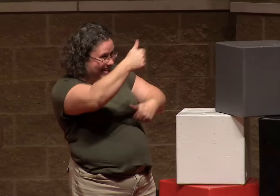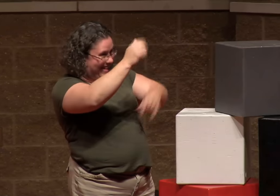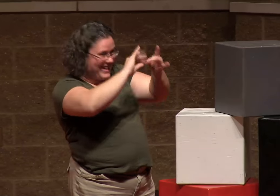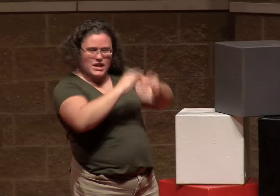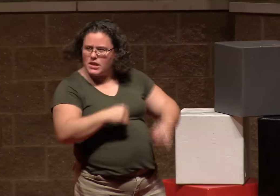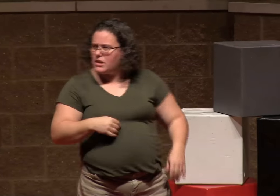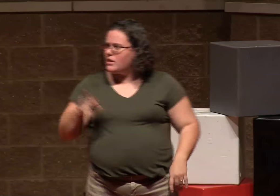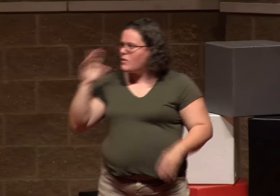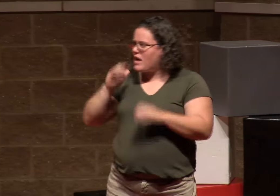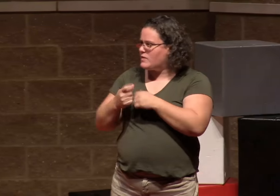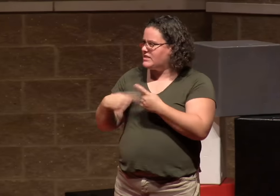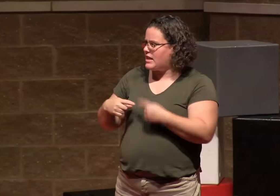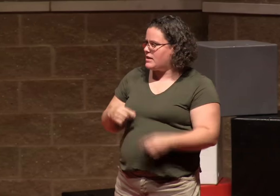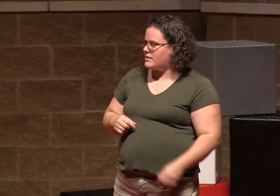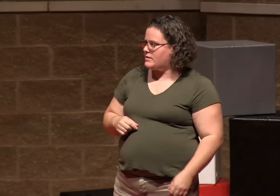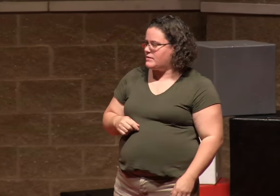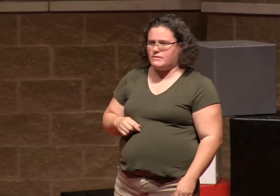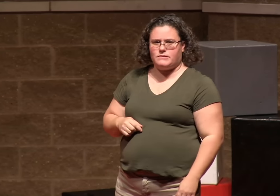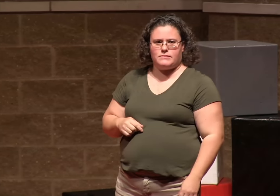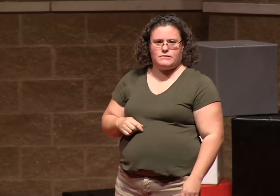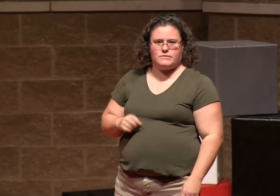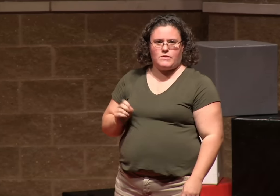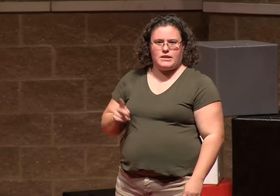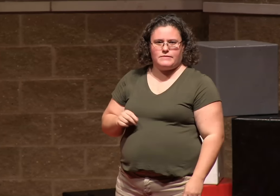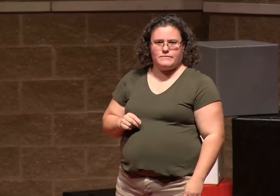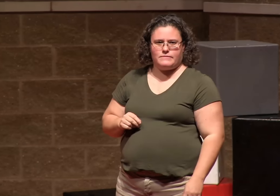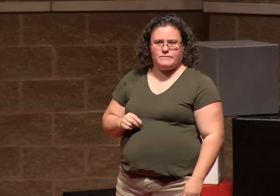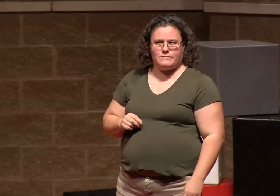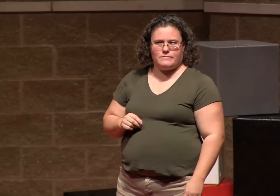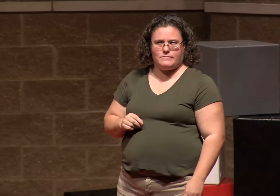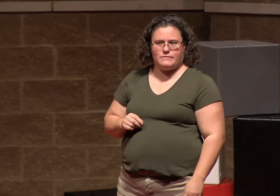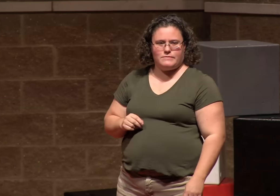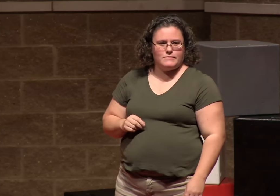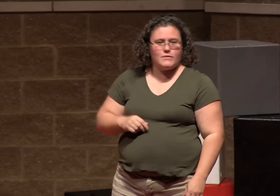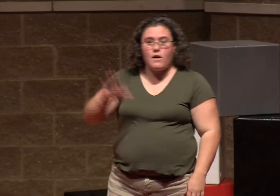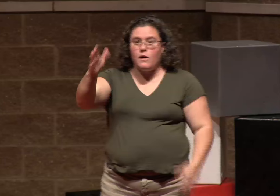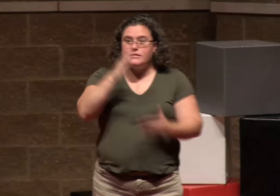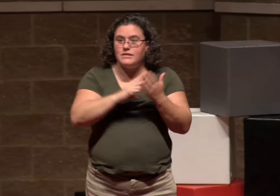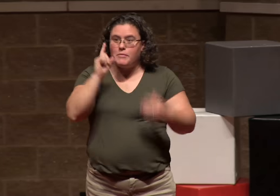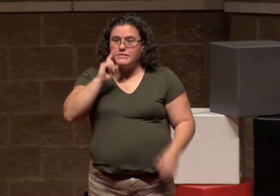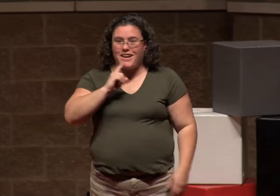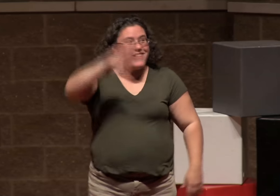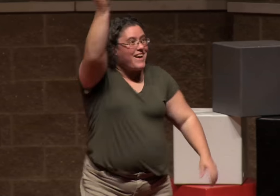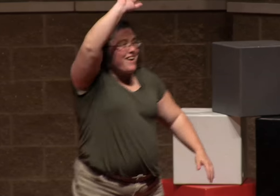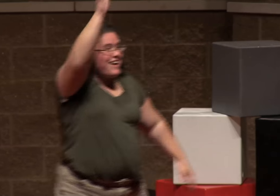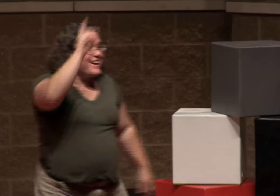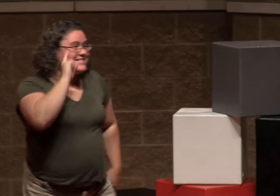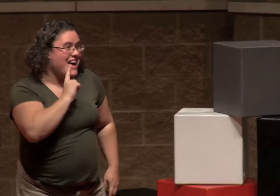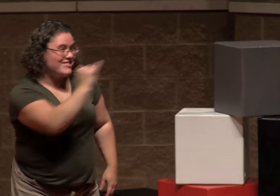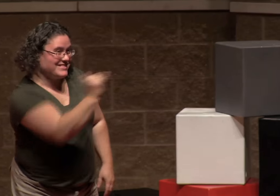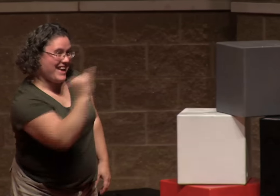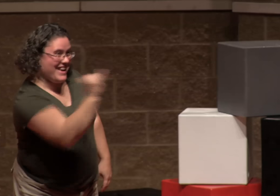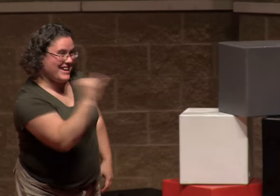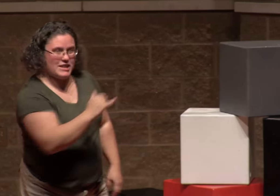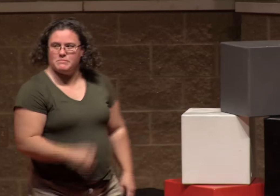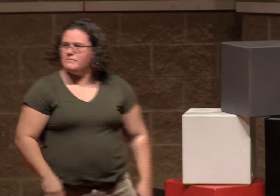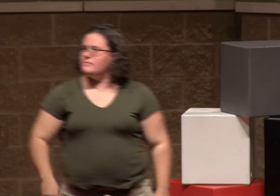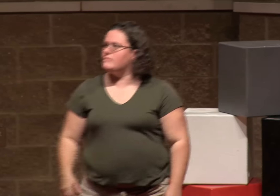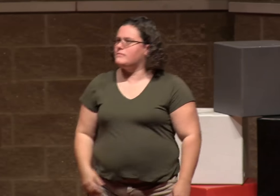learning, or knew how to sign that, and they would say, I know sign, and then we would be like, who's that, so I'm deaf